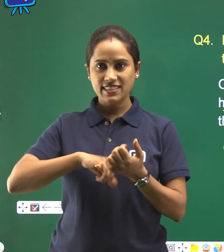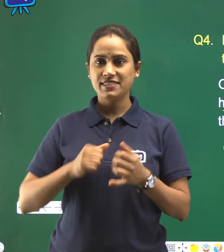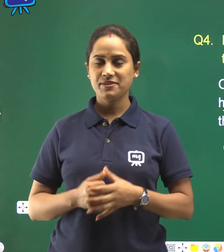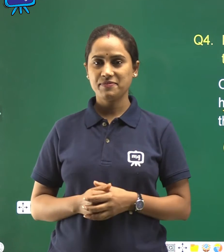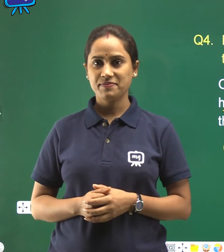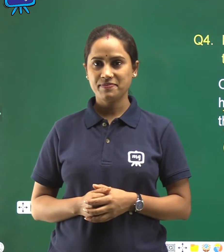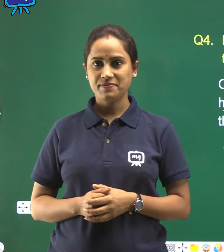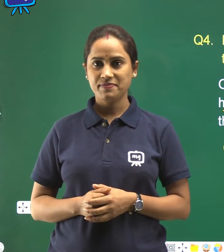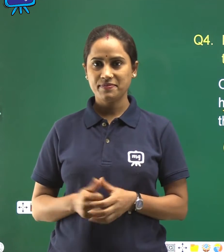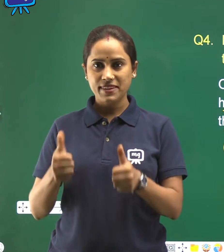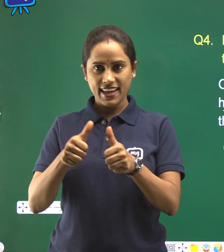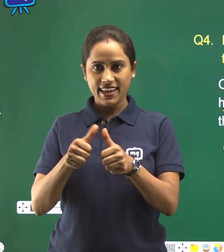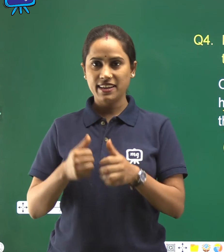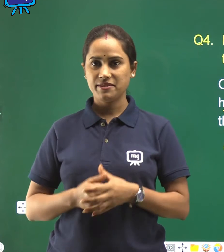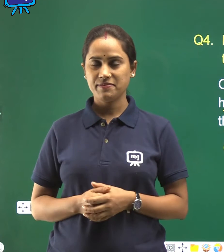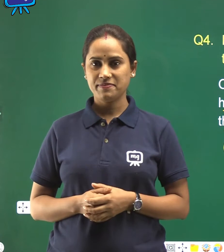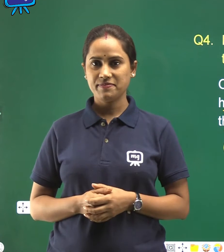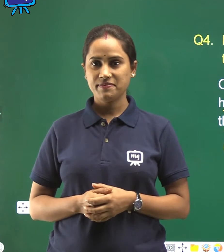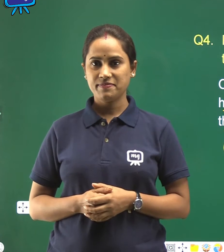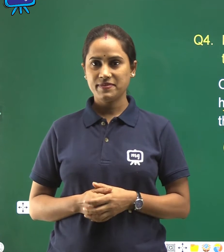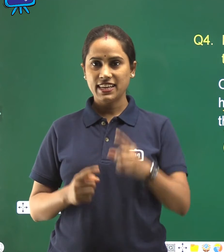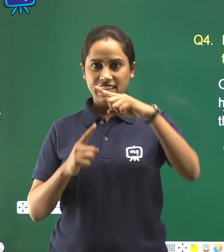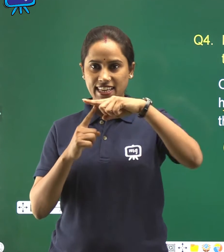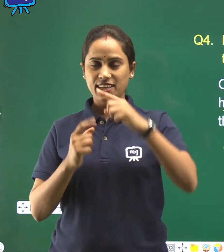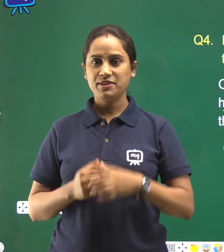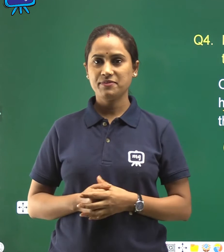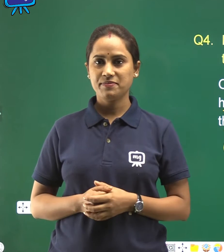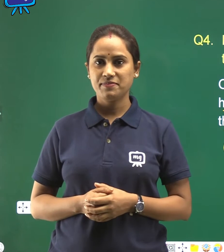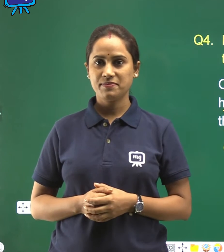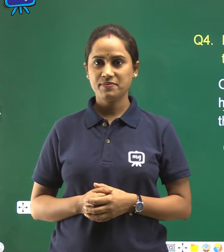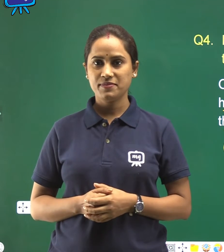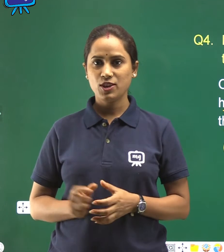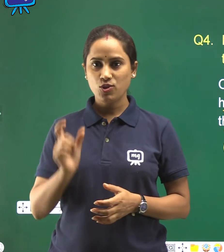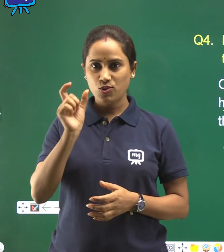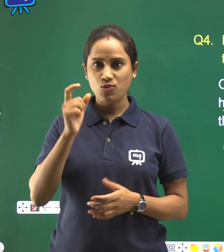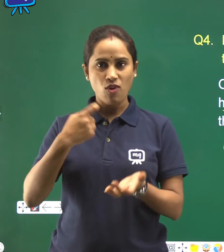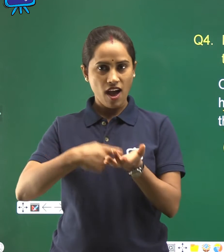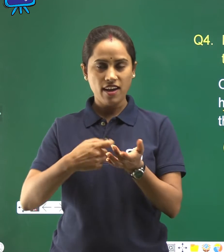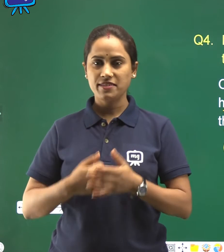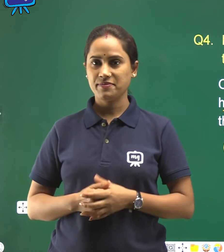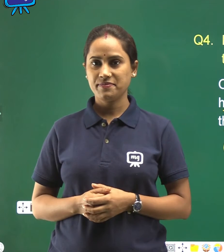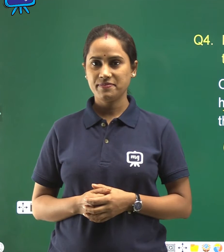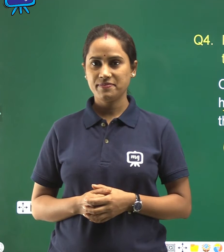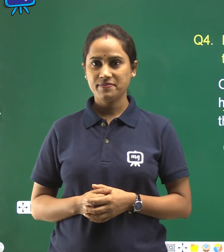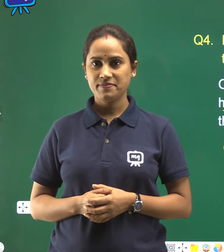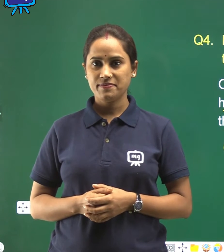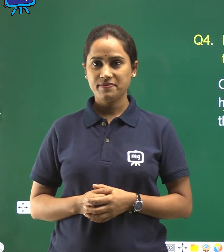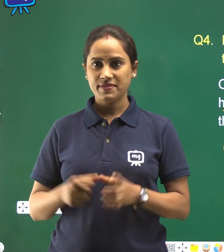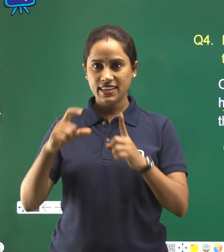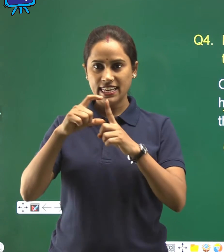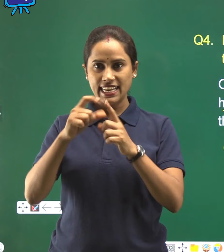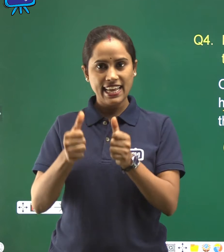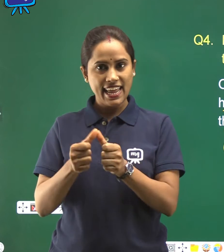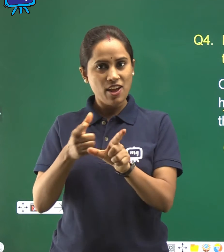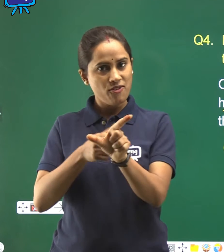S A T U R D